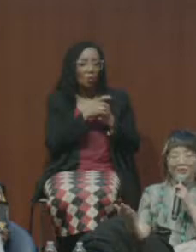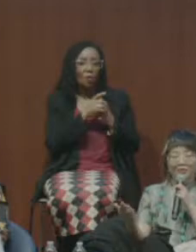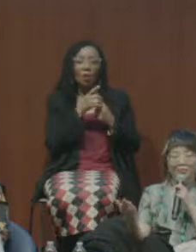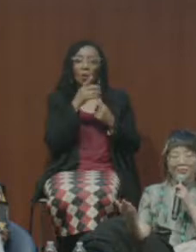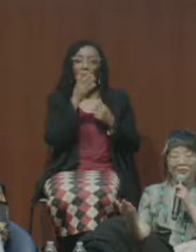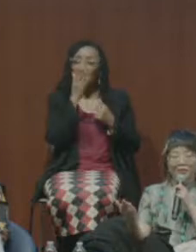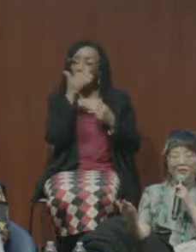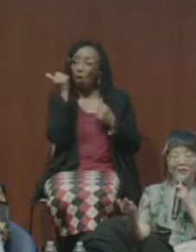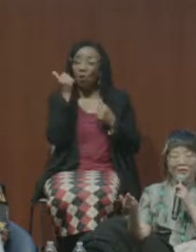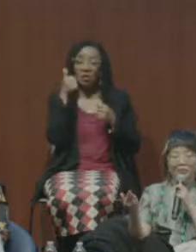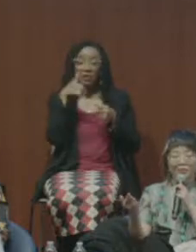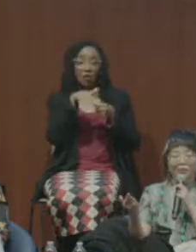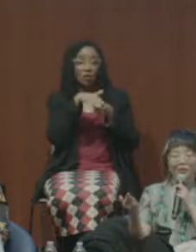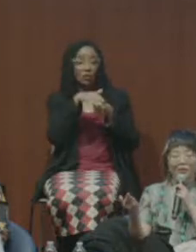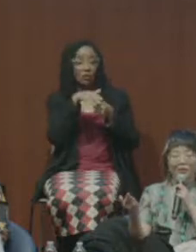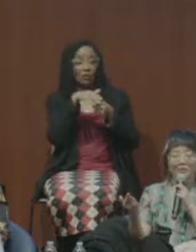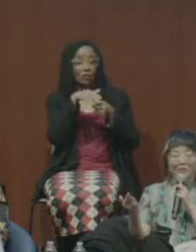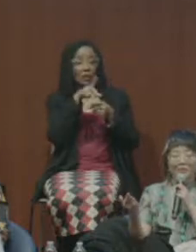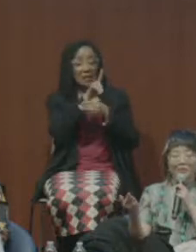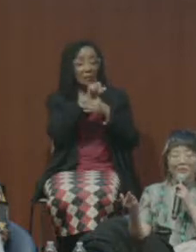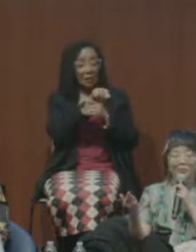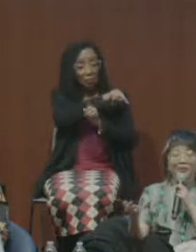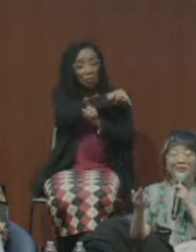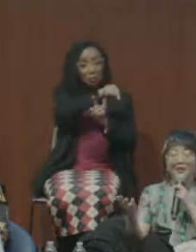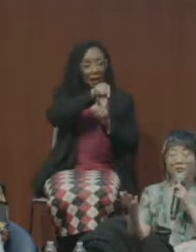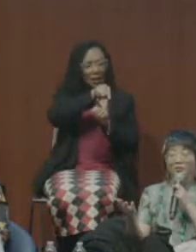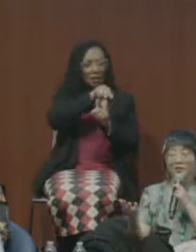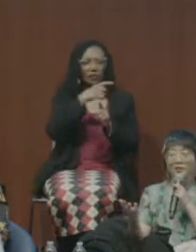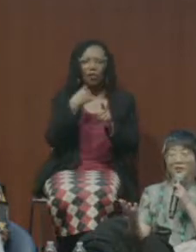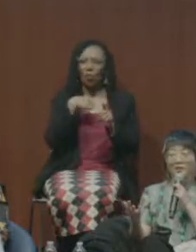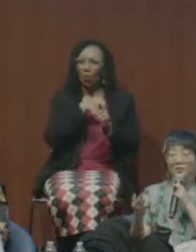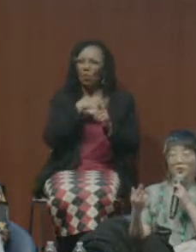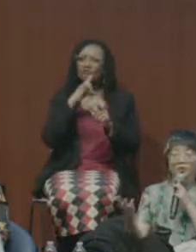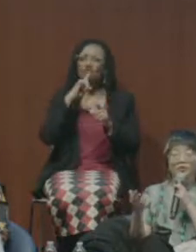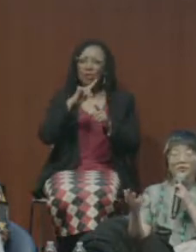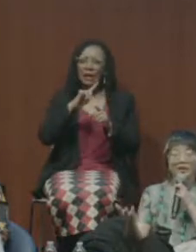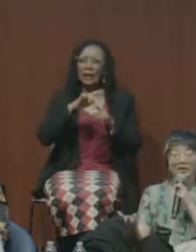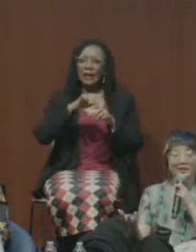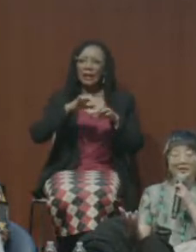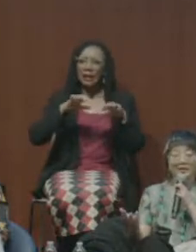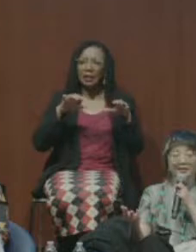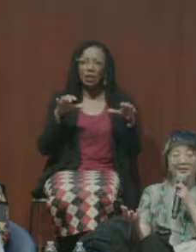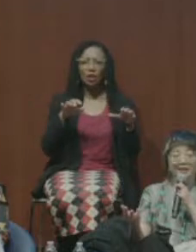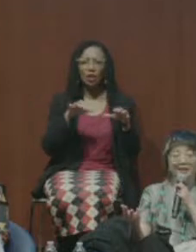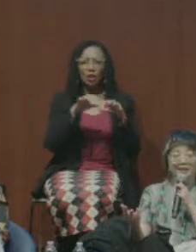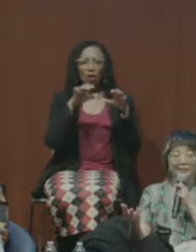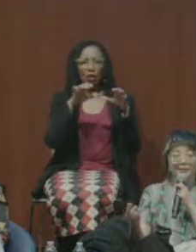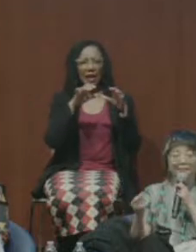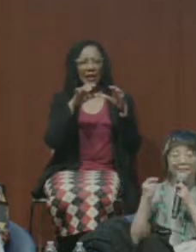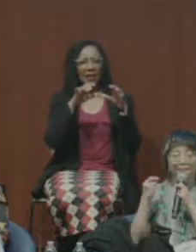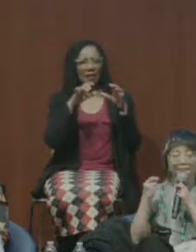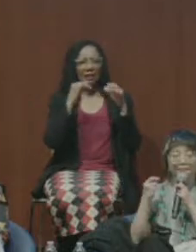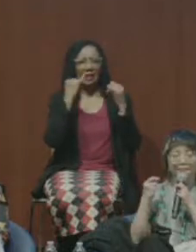location of disability, we really exercise a critical lens